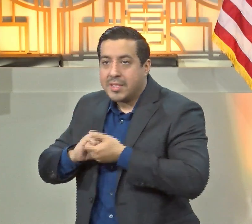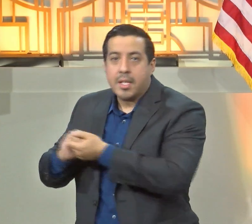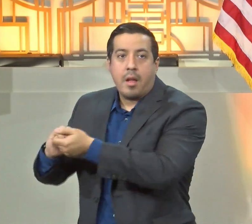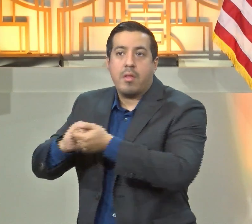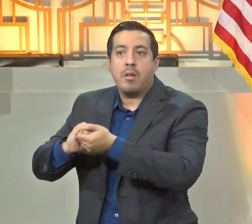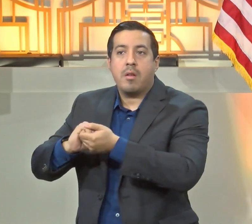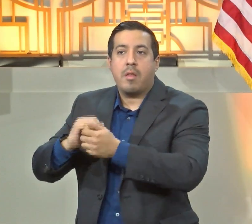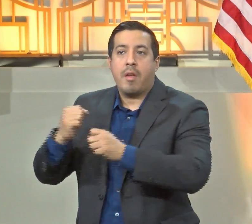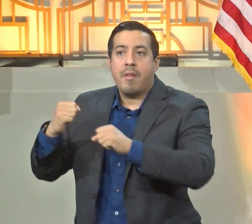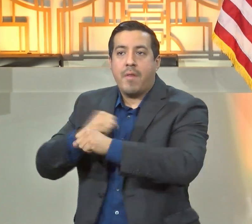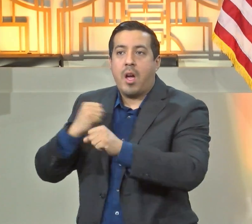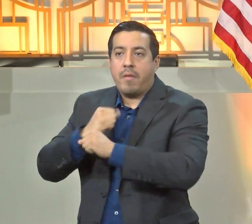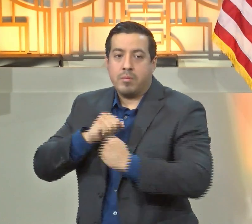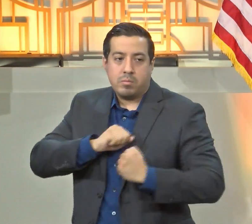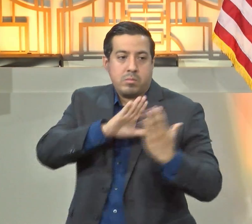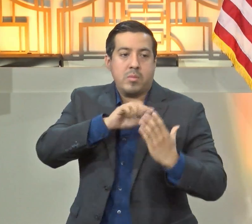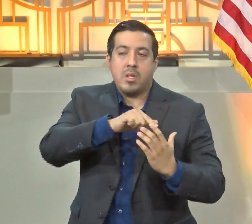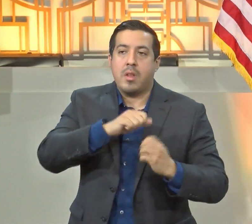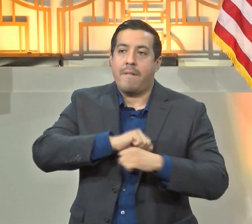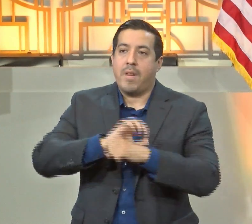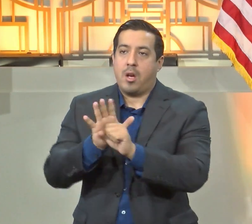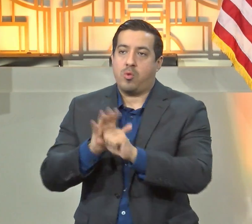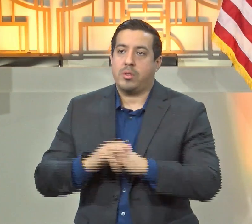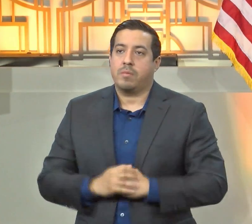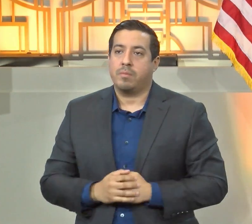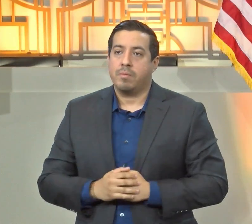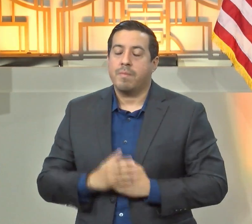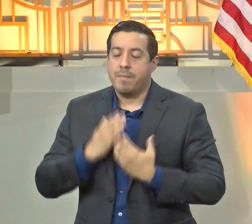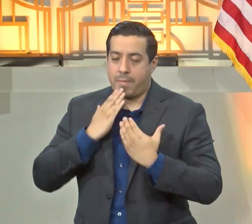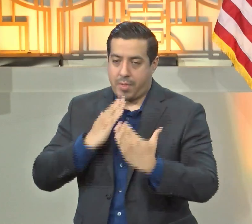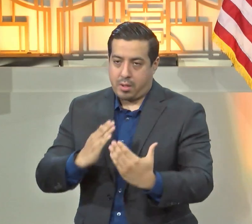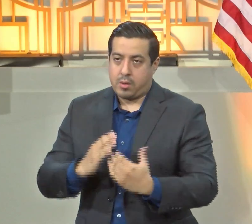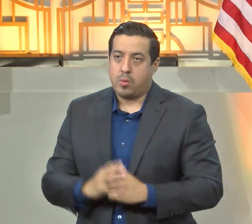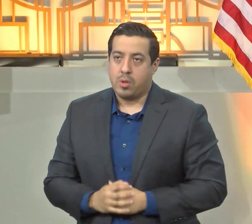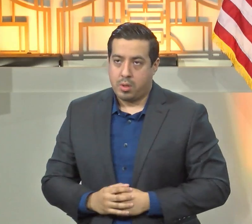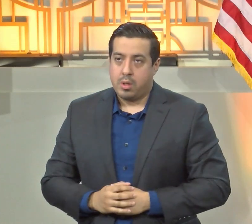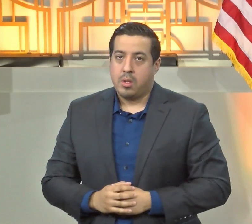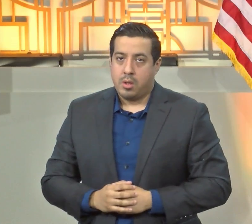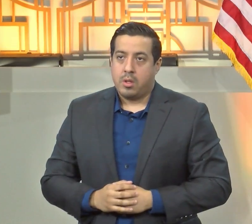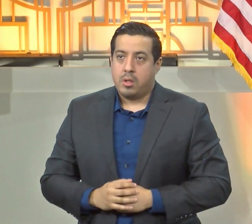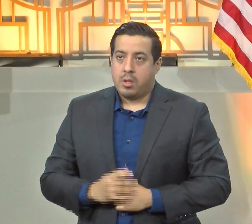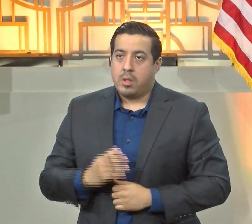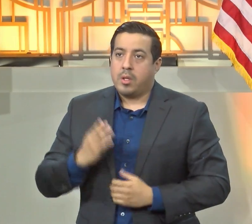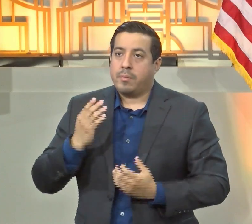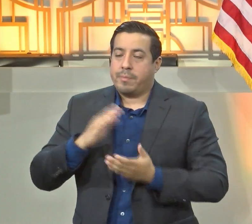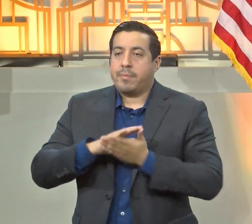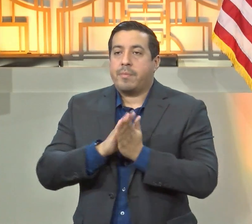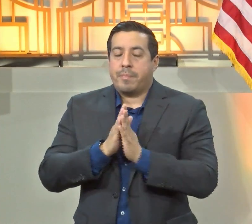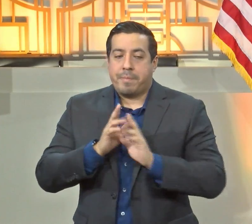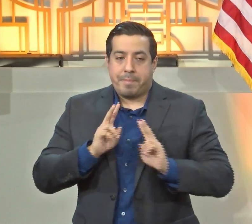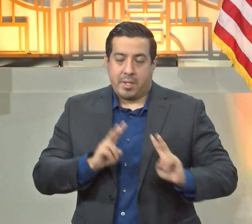fight against this virus. Thank you, and may they all rest in peace.